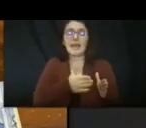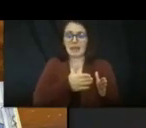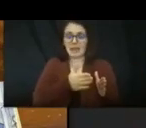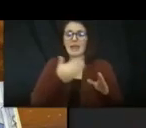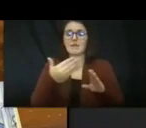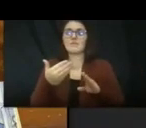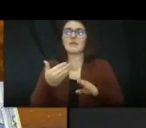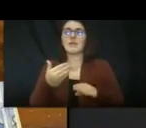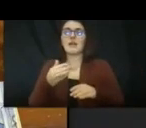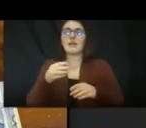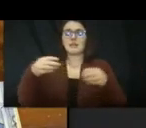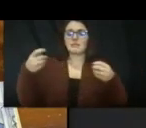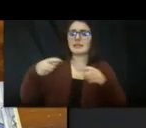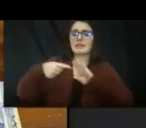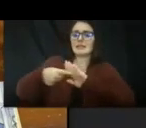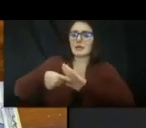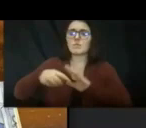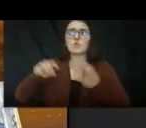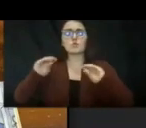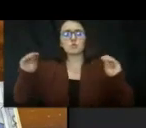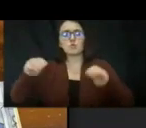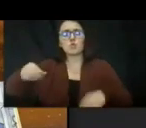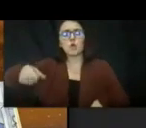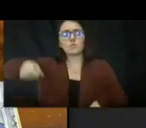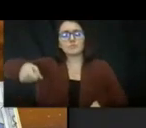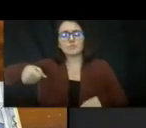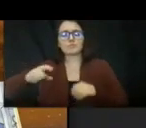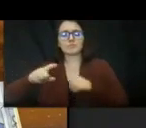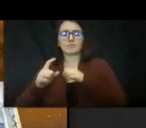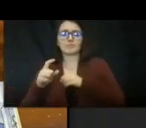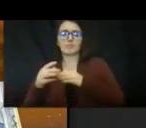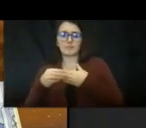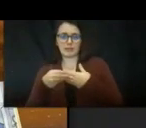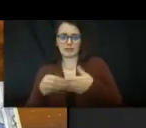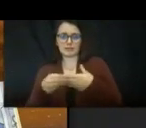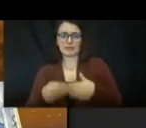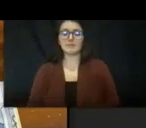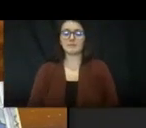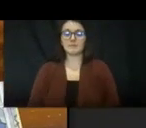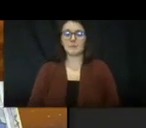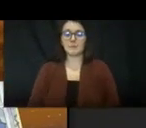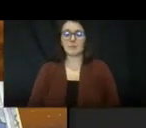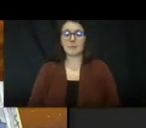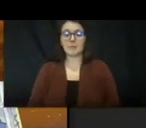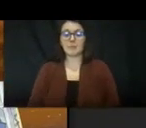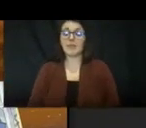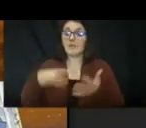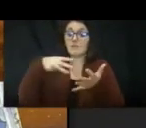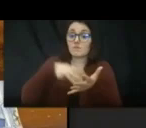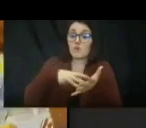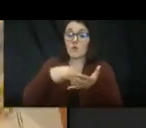hand for shopping. We can use these forks for the birthday cake. No single-use plastic for